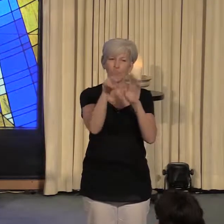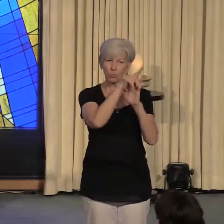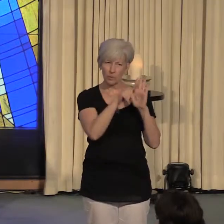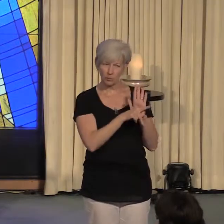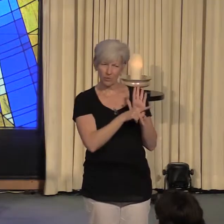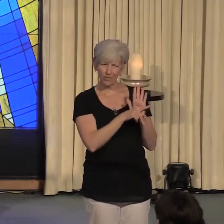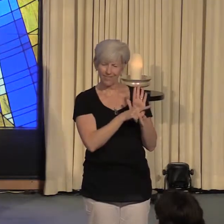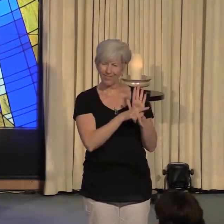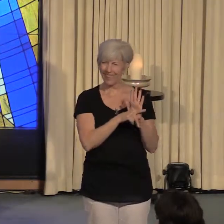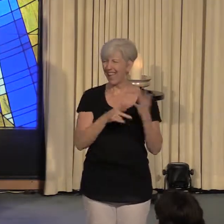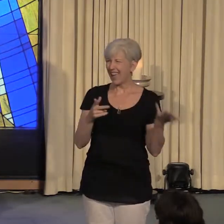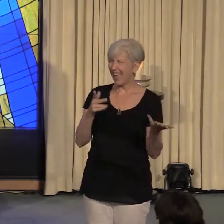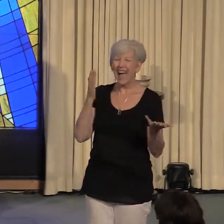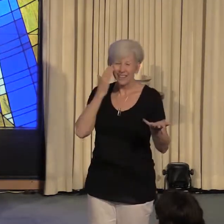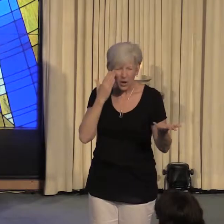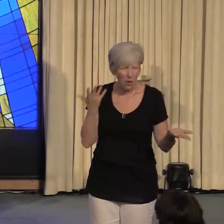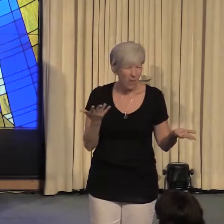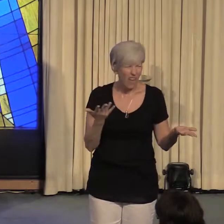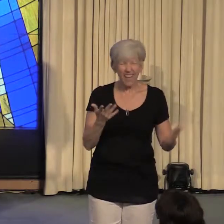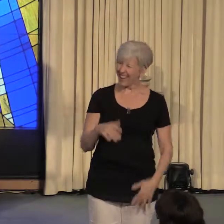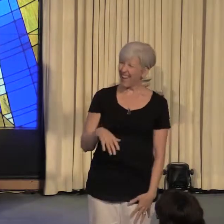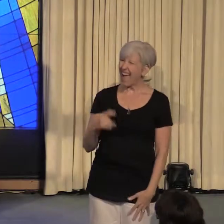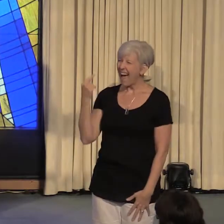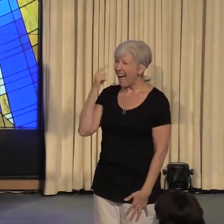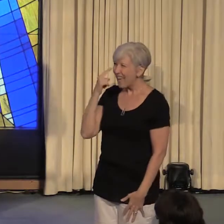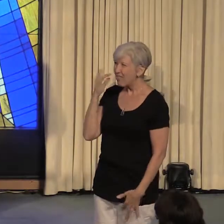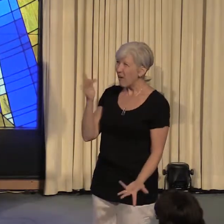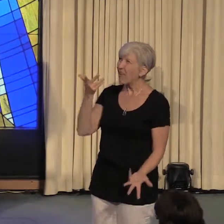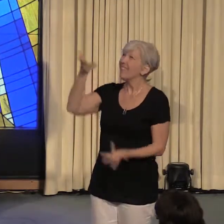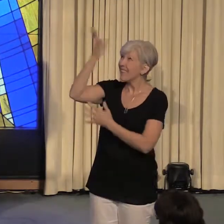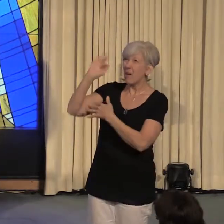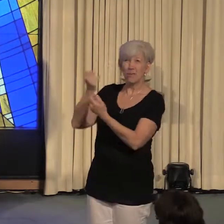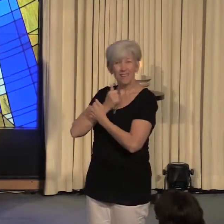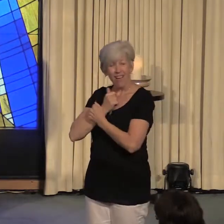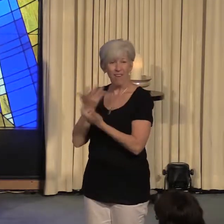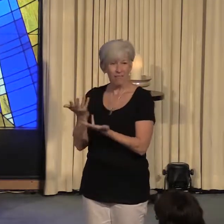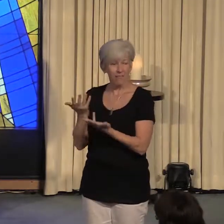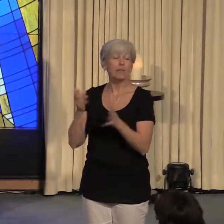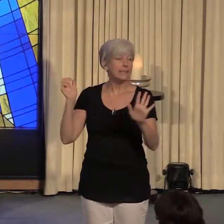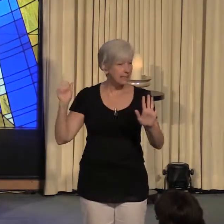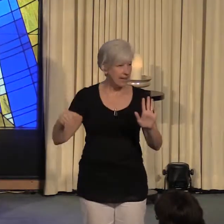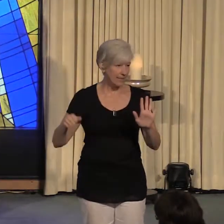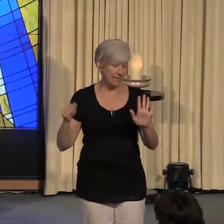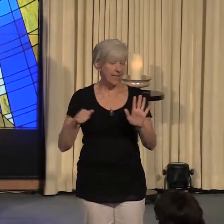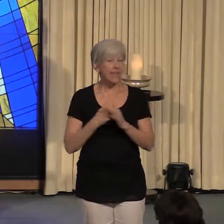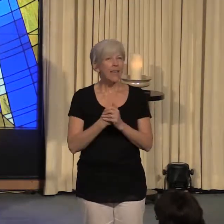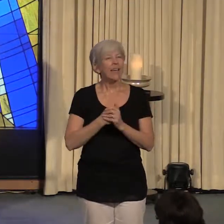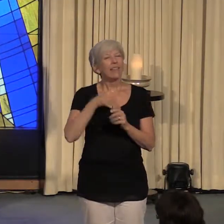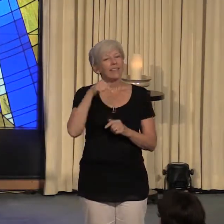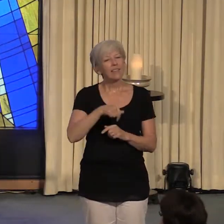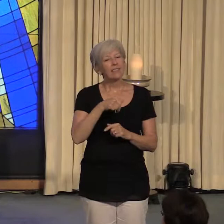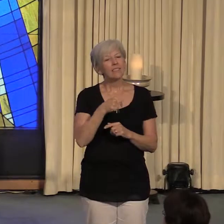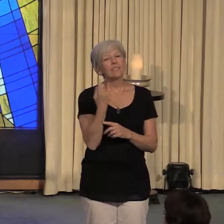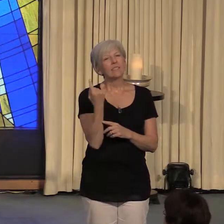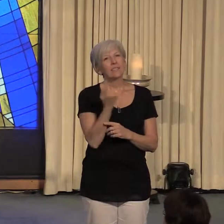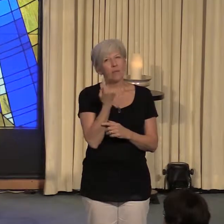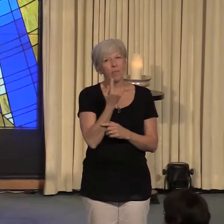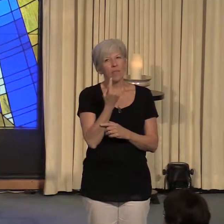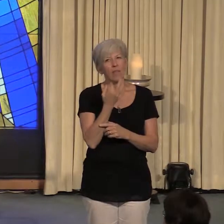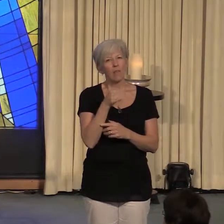know it's like, but I thought God was love. Isn't God love? Don't we talk about God as love? Yes. This is something that goes all the